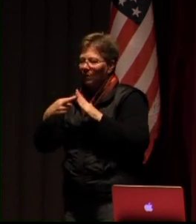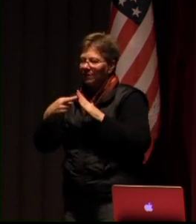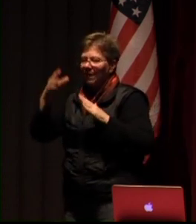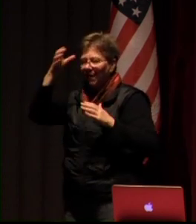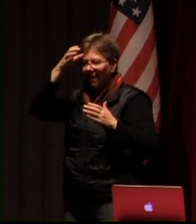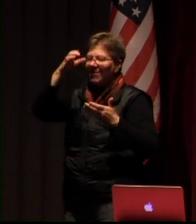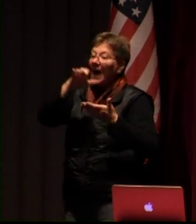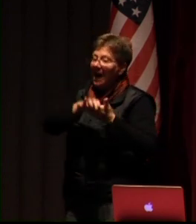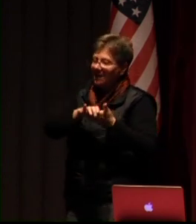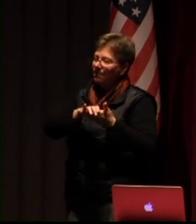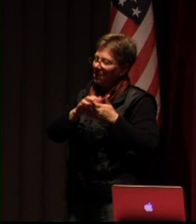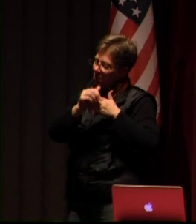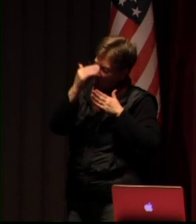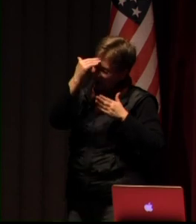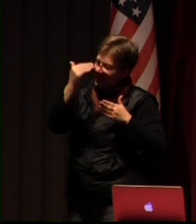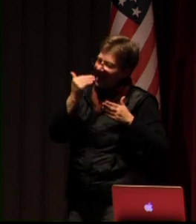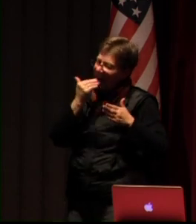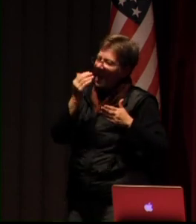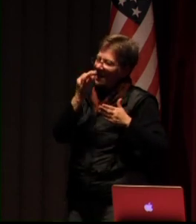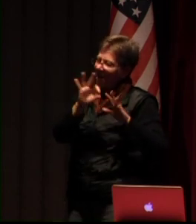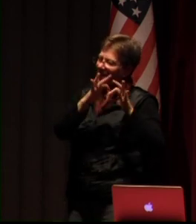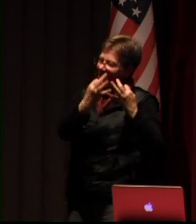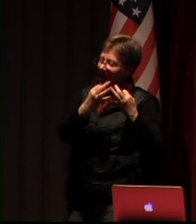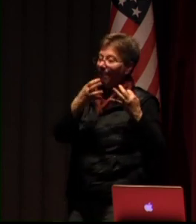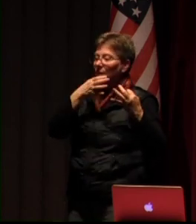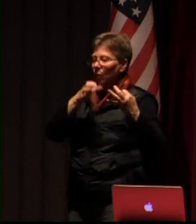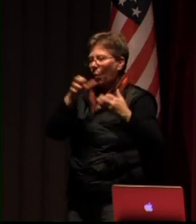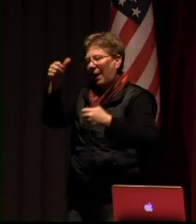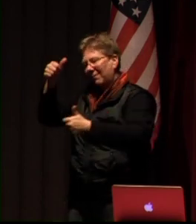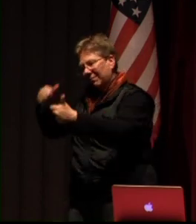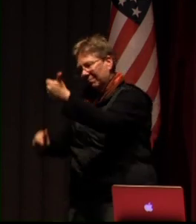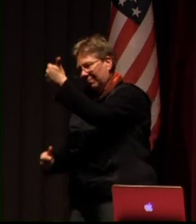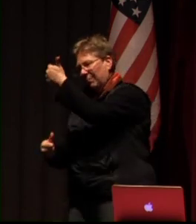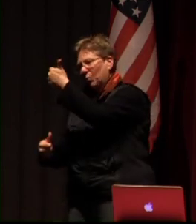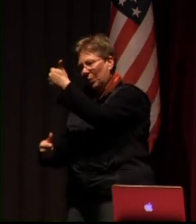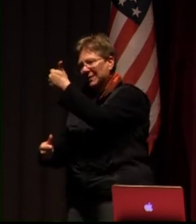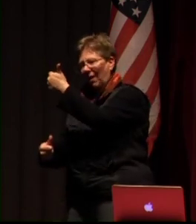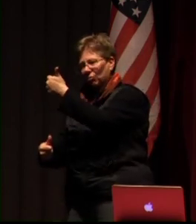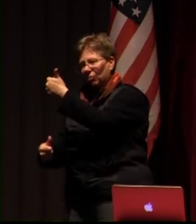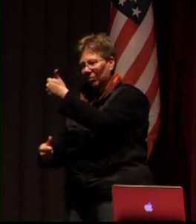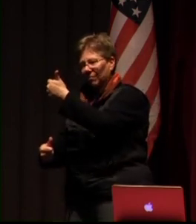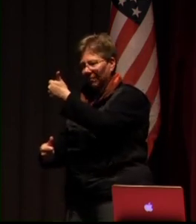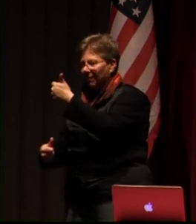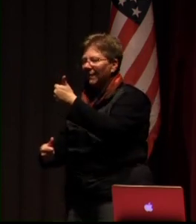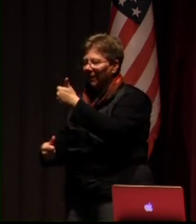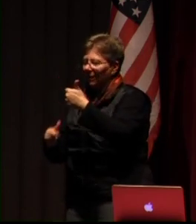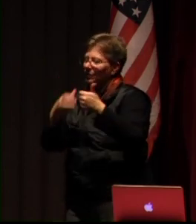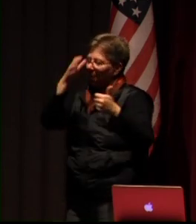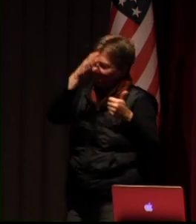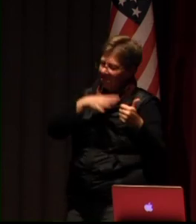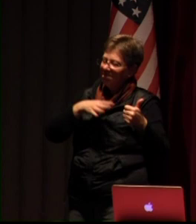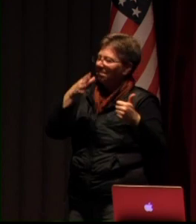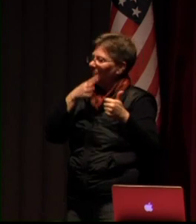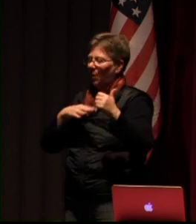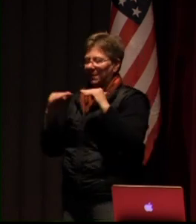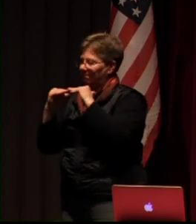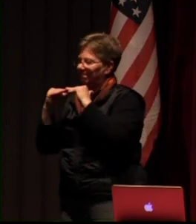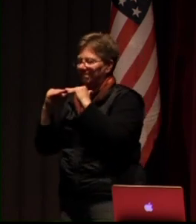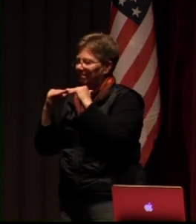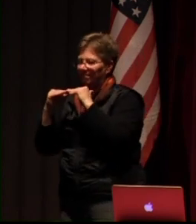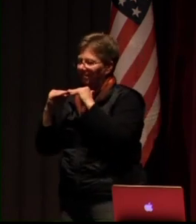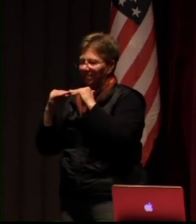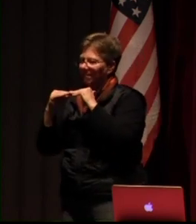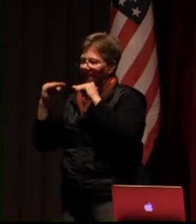the head of the family. Of course, you know, France, in part because of this heritage, France was very late to give women the right to vote. It gave women the right to